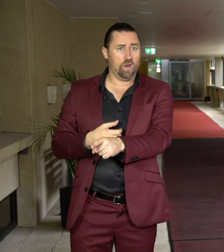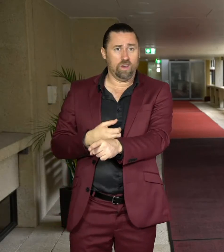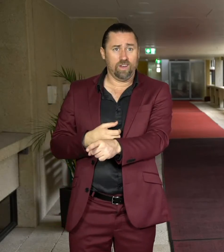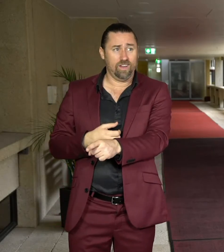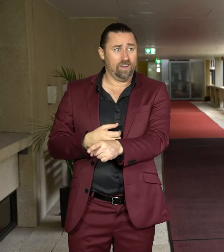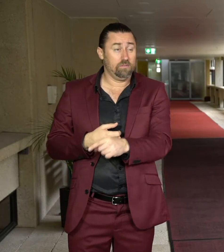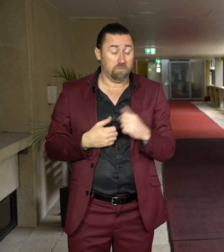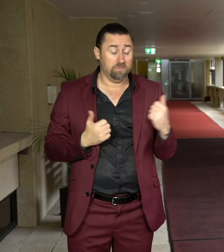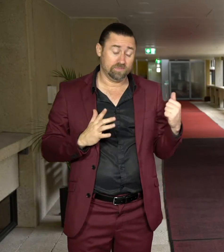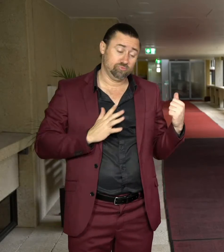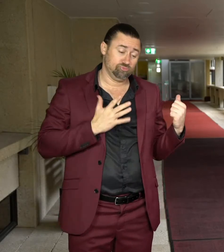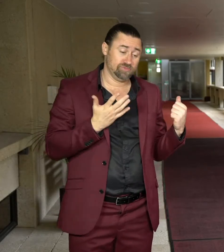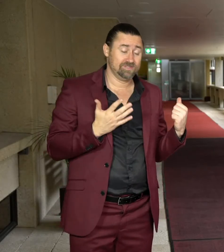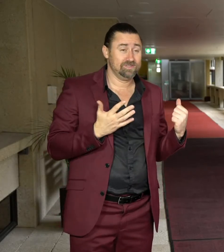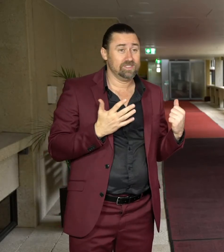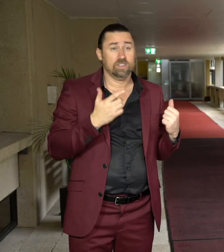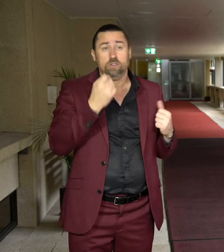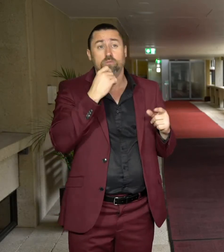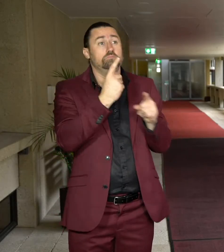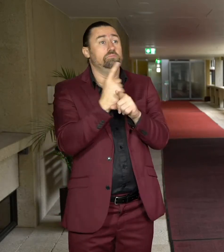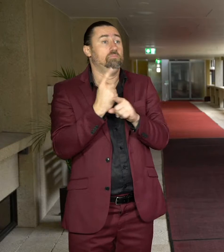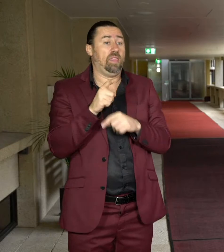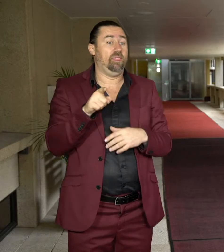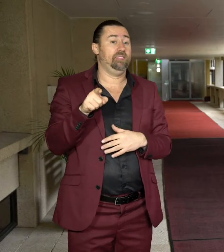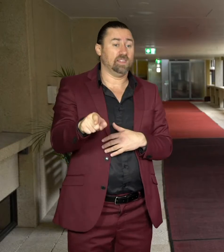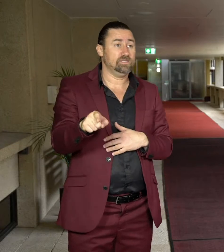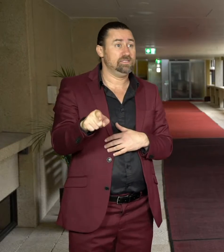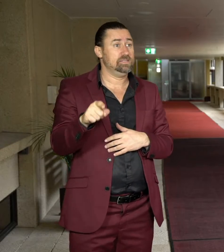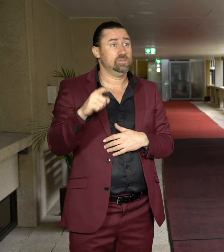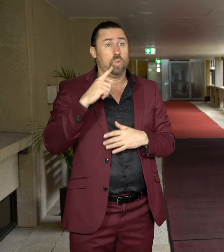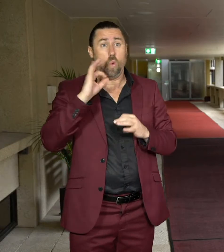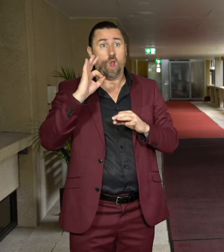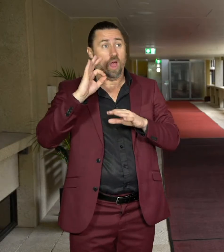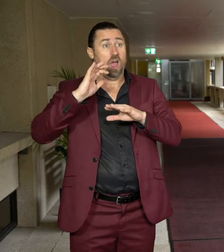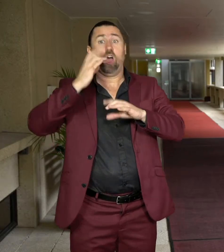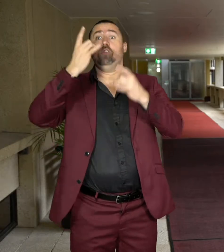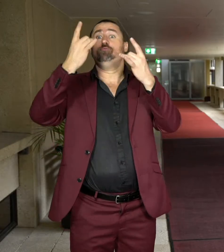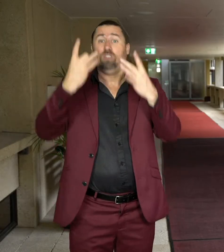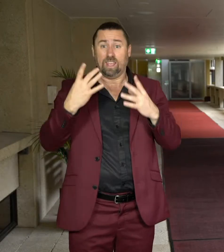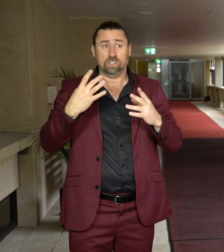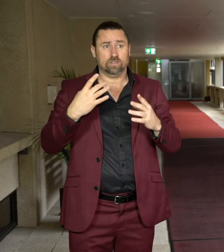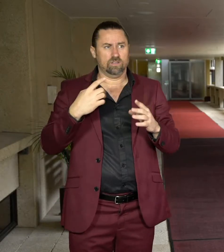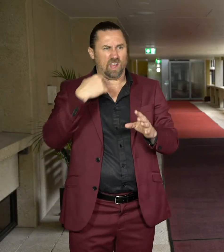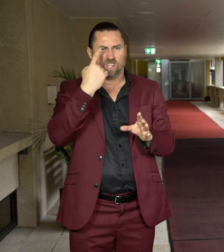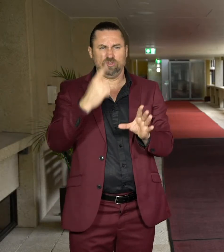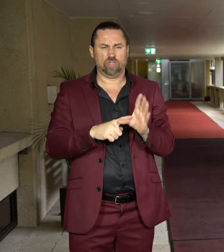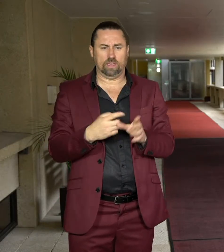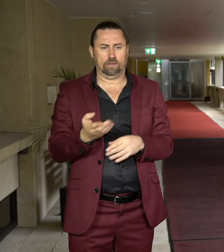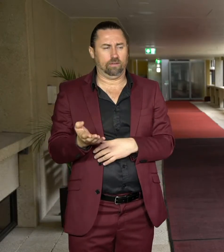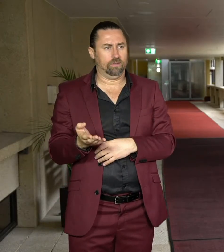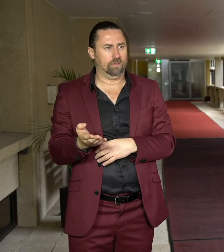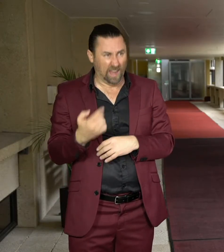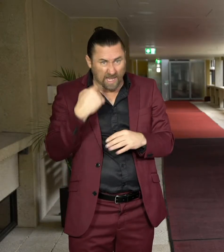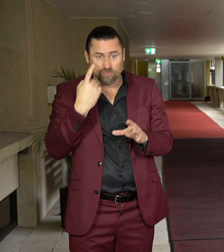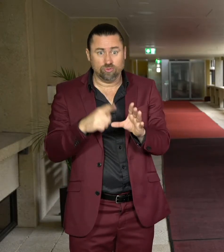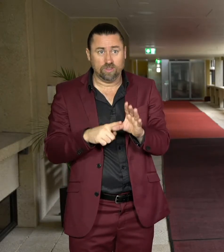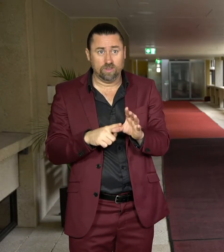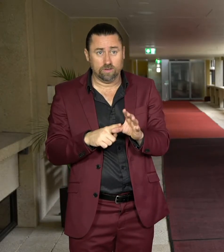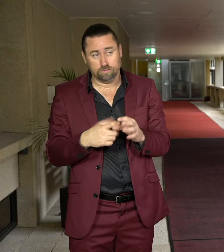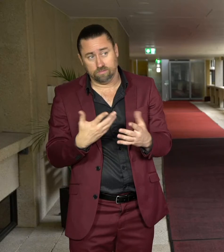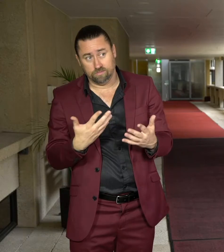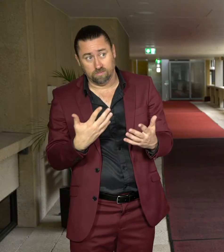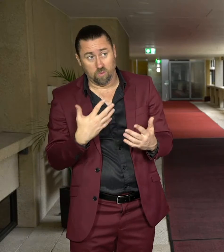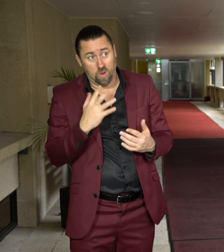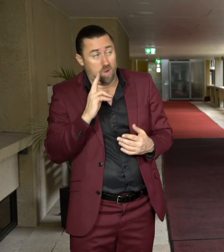think some of the commentary suggested that this facility wouldn't be up and running until next year, and I think that starts to give you a sense of what the